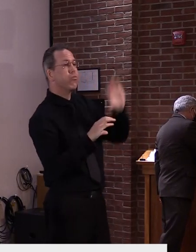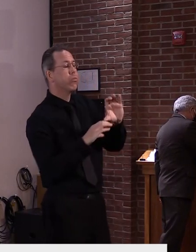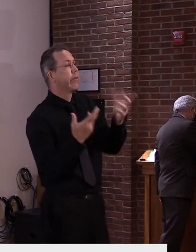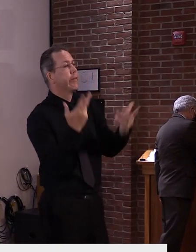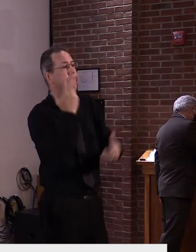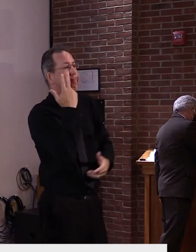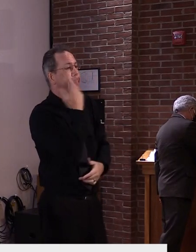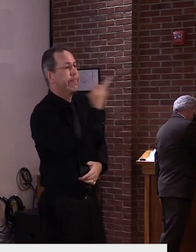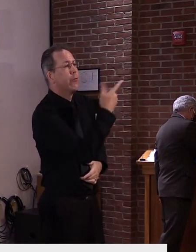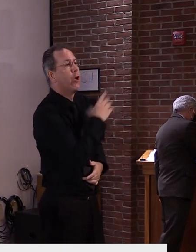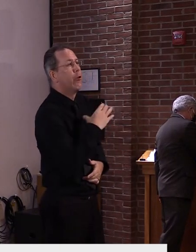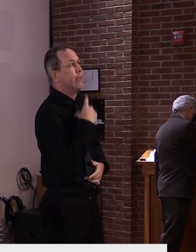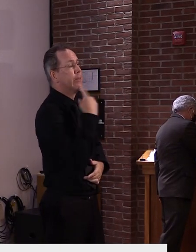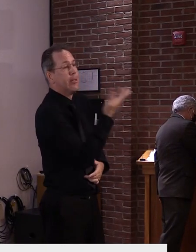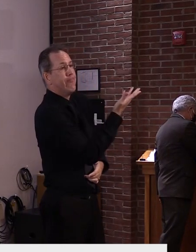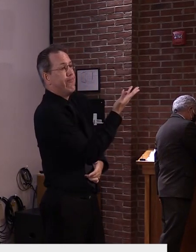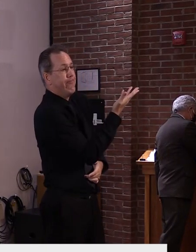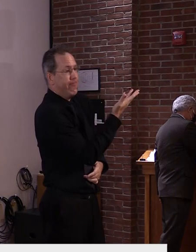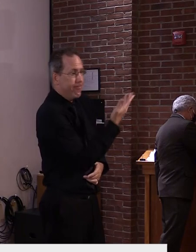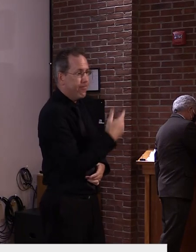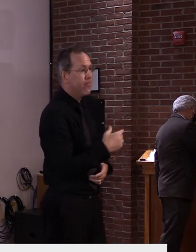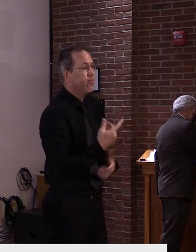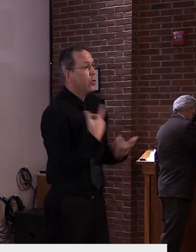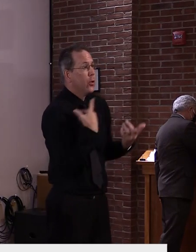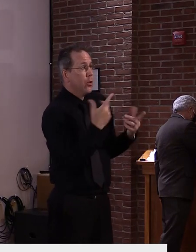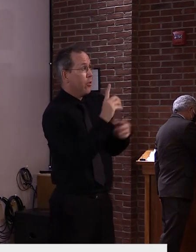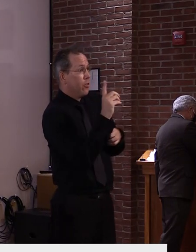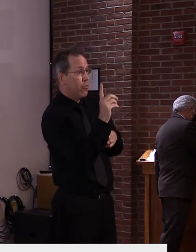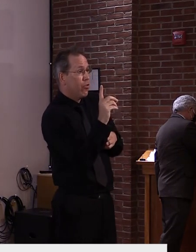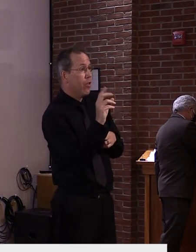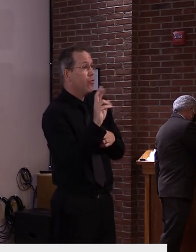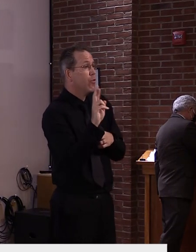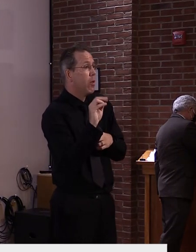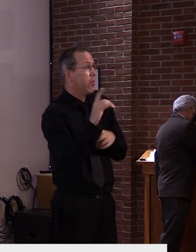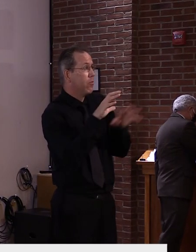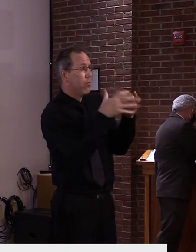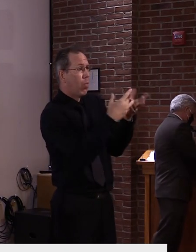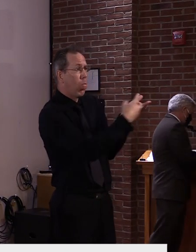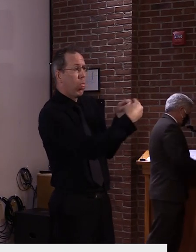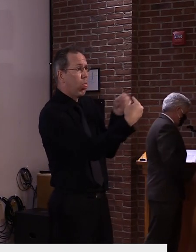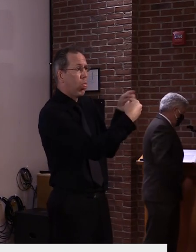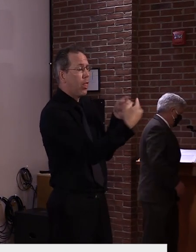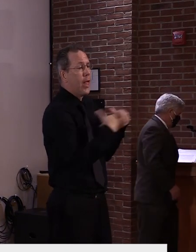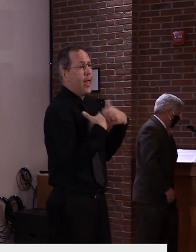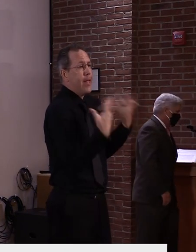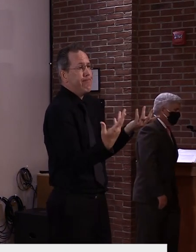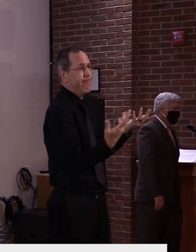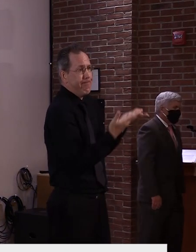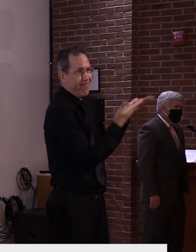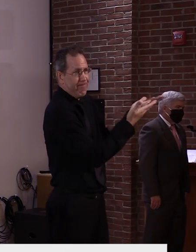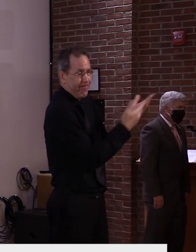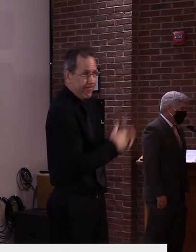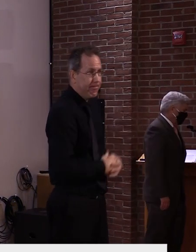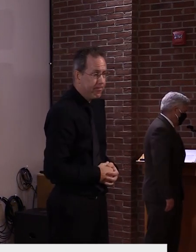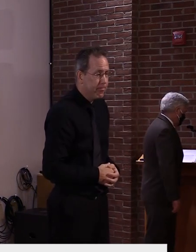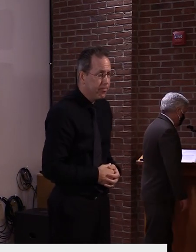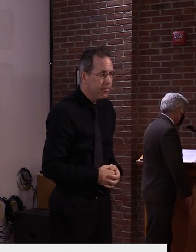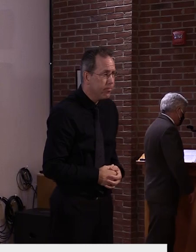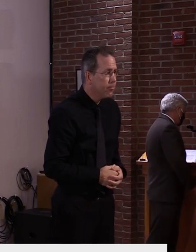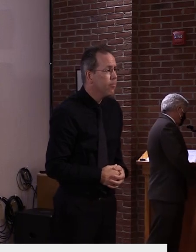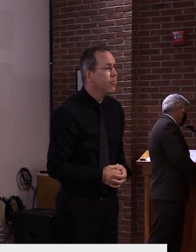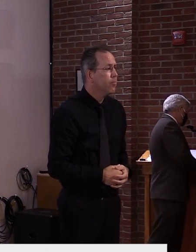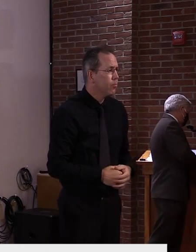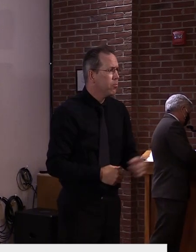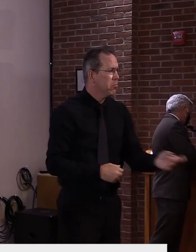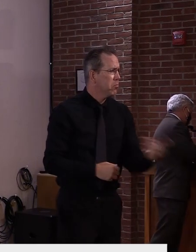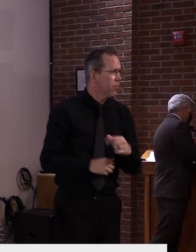get to the table and negotiate this. And maybe more of a follow-up for Commissioner Harrington, if he's on the phone, but I